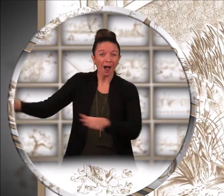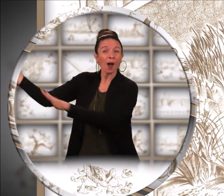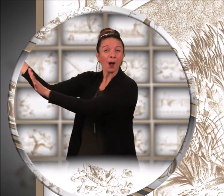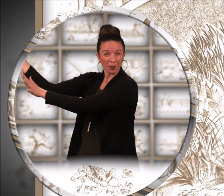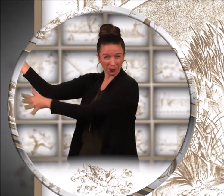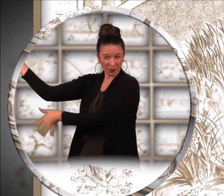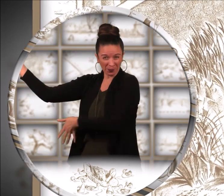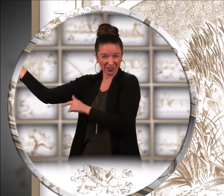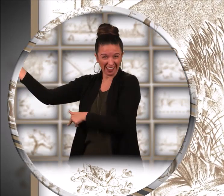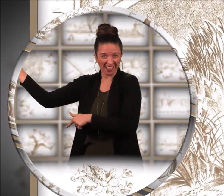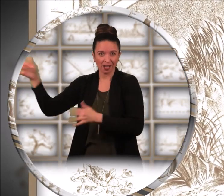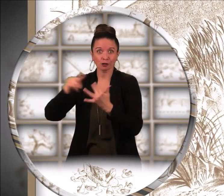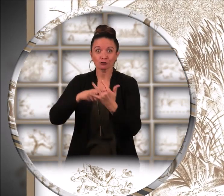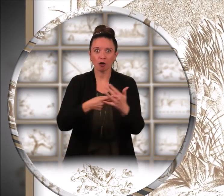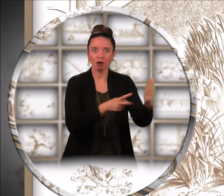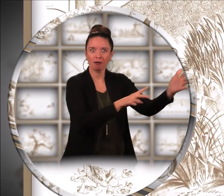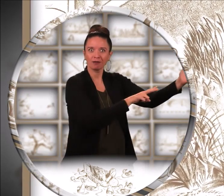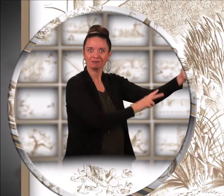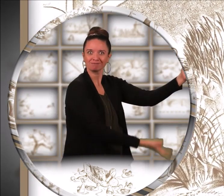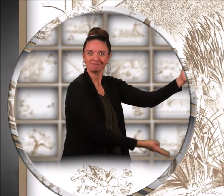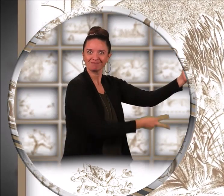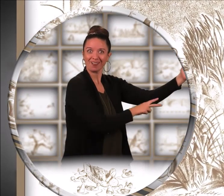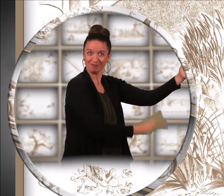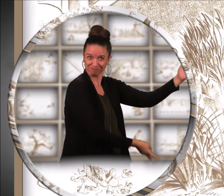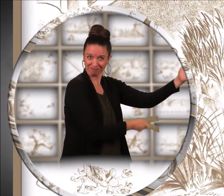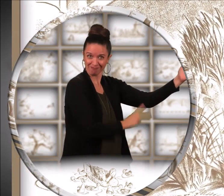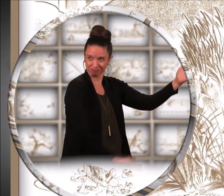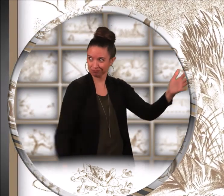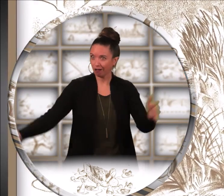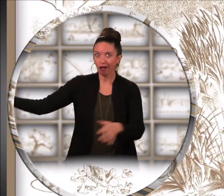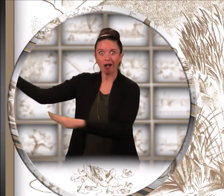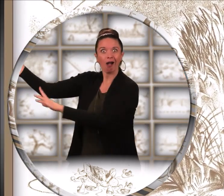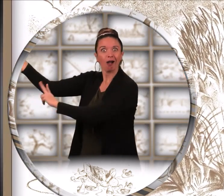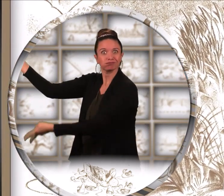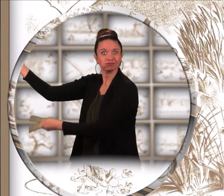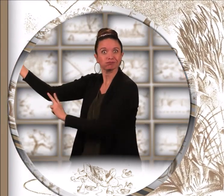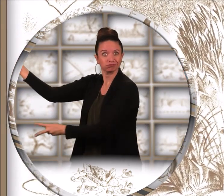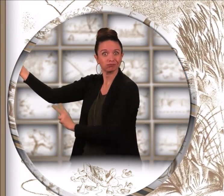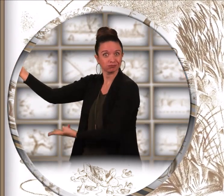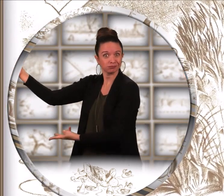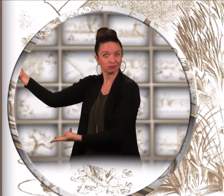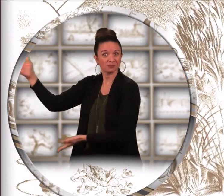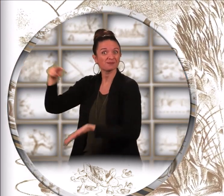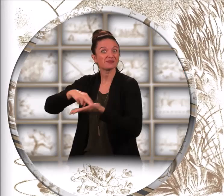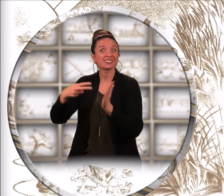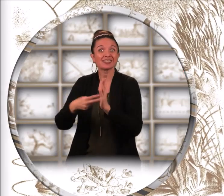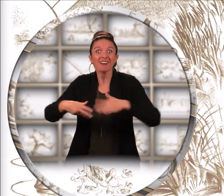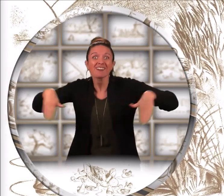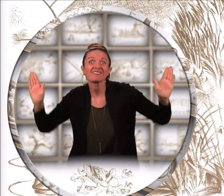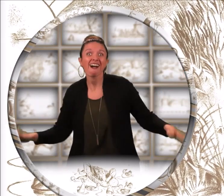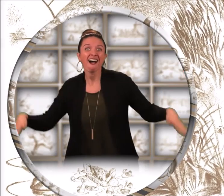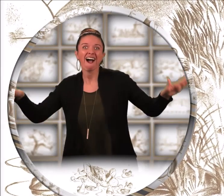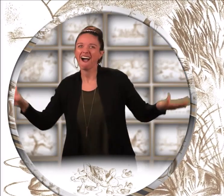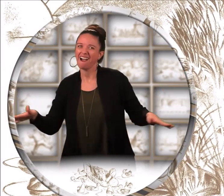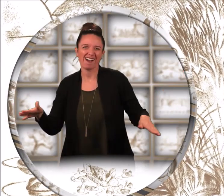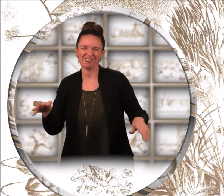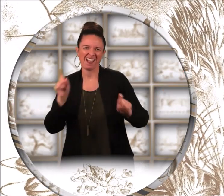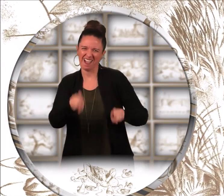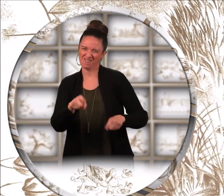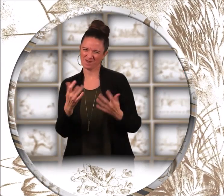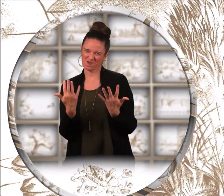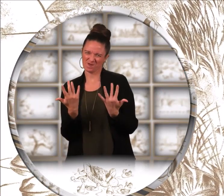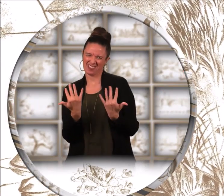All their old wing feathers started to drop out, and they would not be able to fly again until the new ones grew